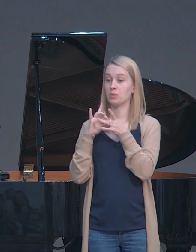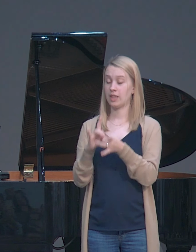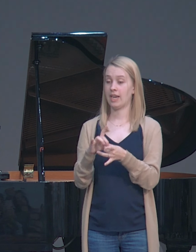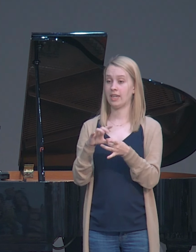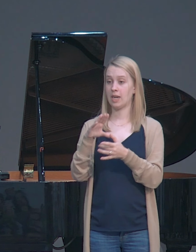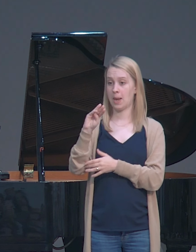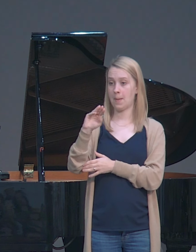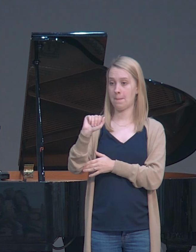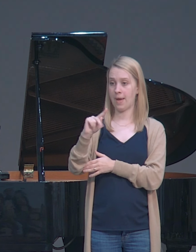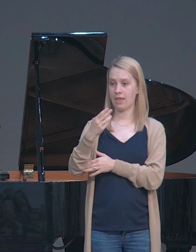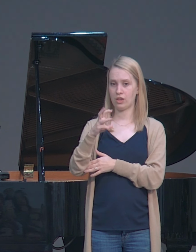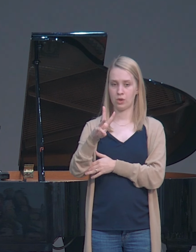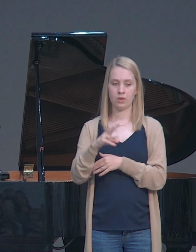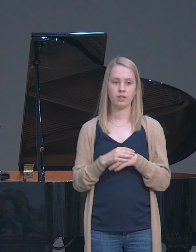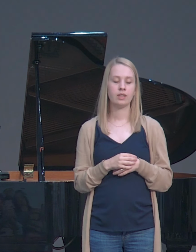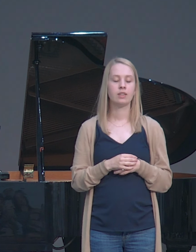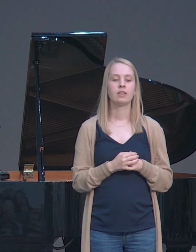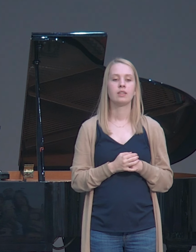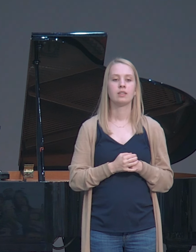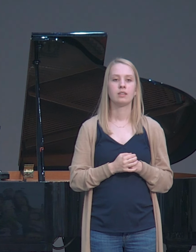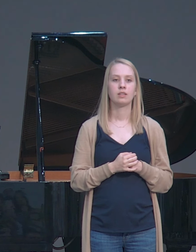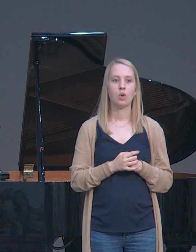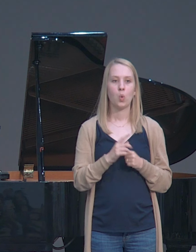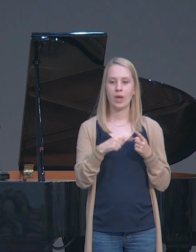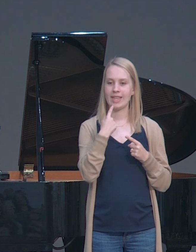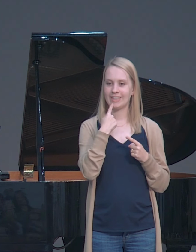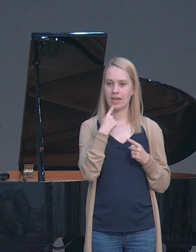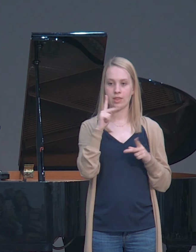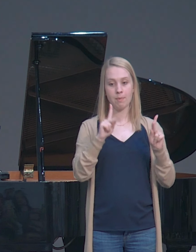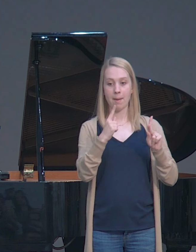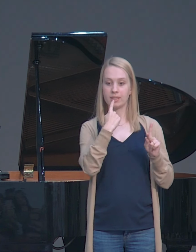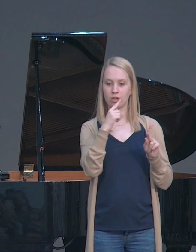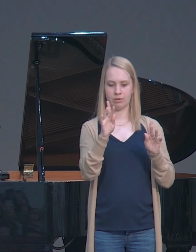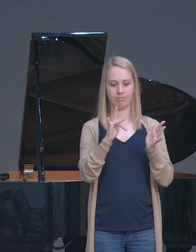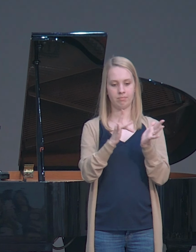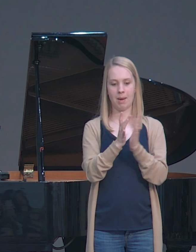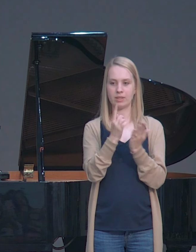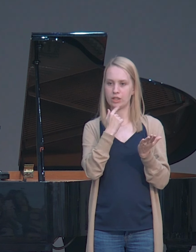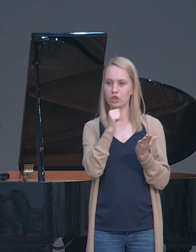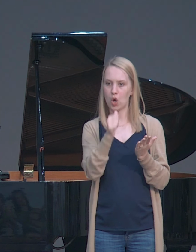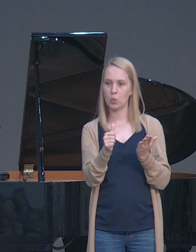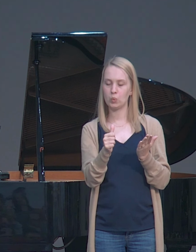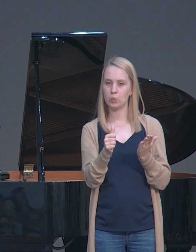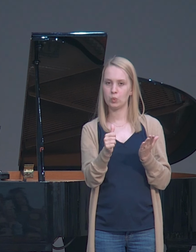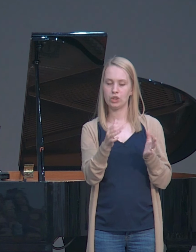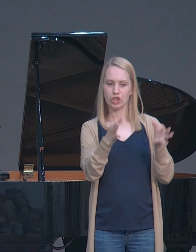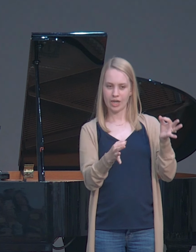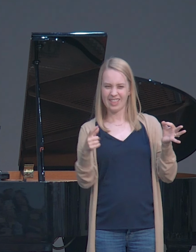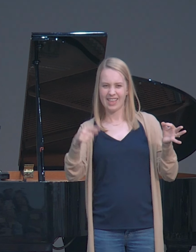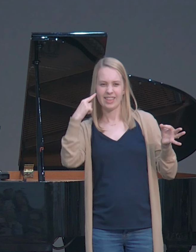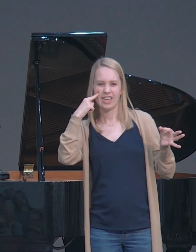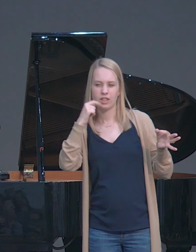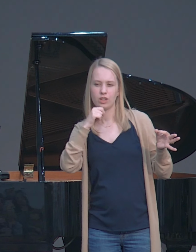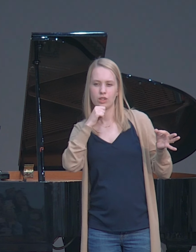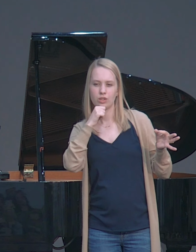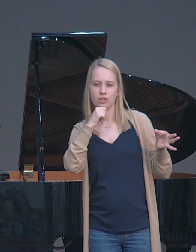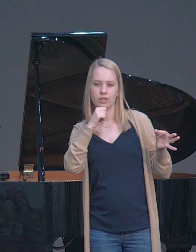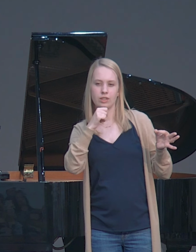quote, doesn't the Bible say don't judge? Here's the two words they're thinking of: evaluation and discernment.